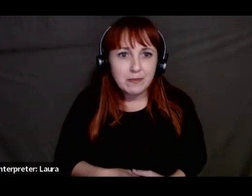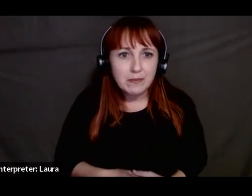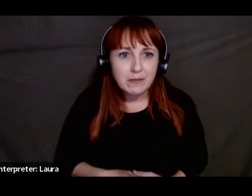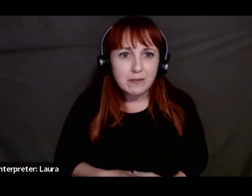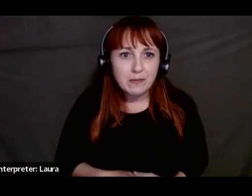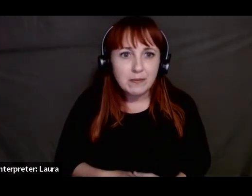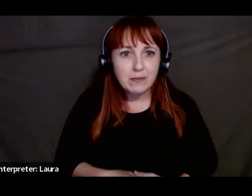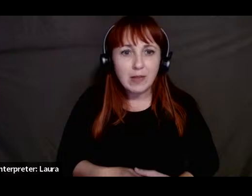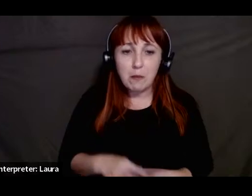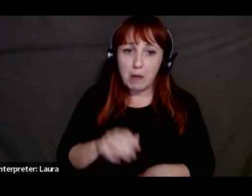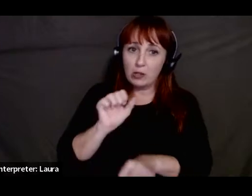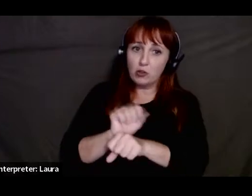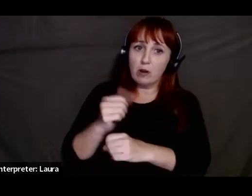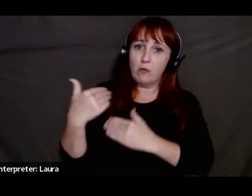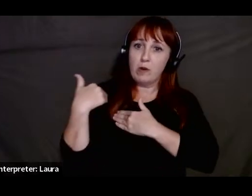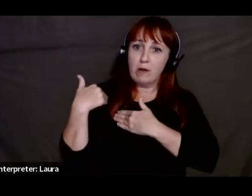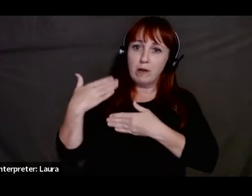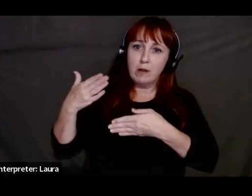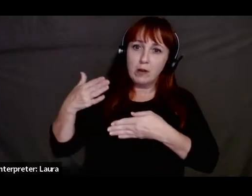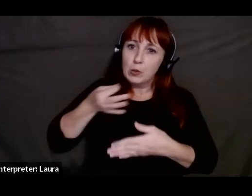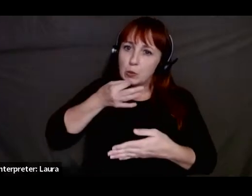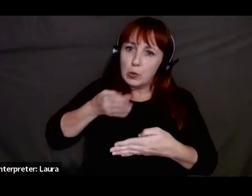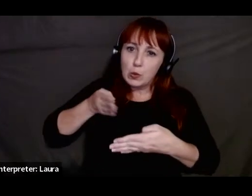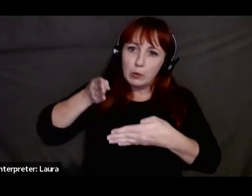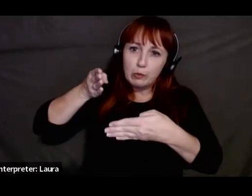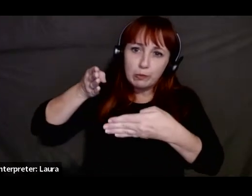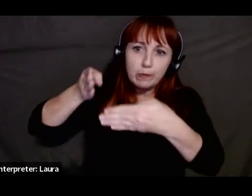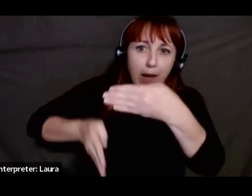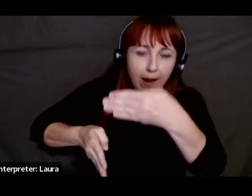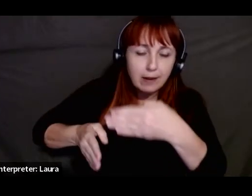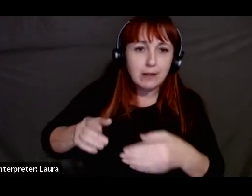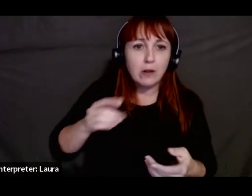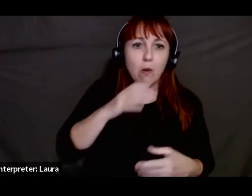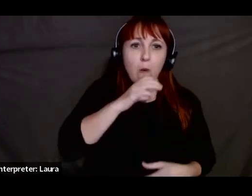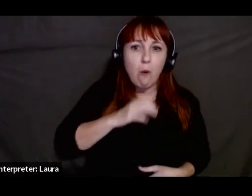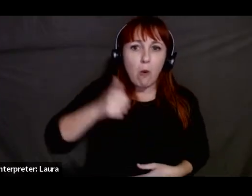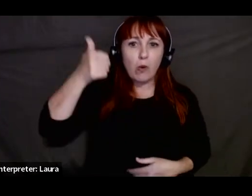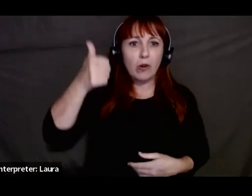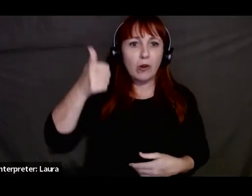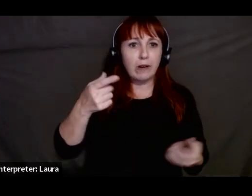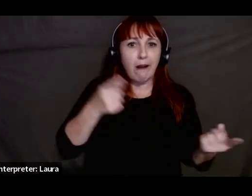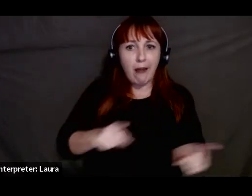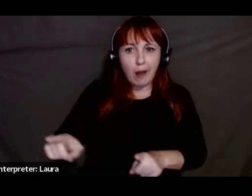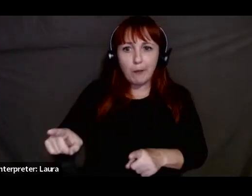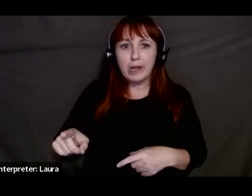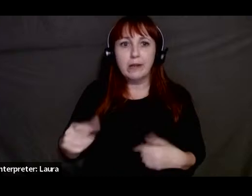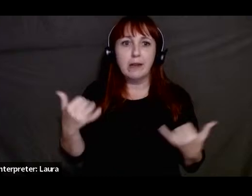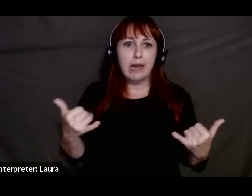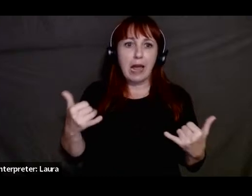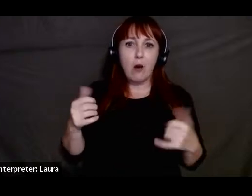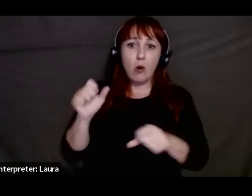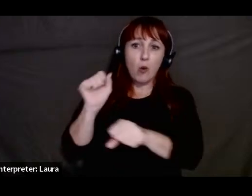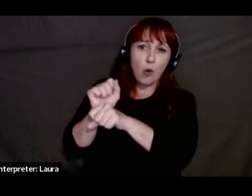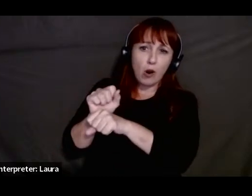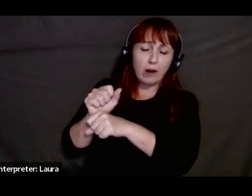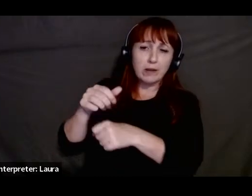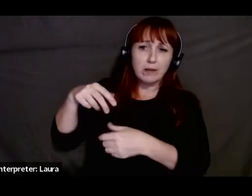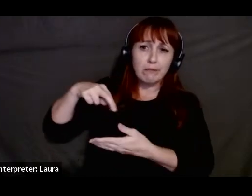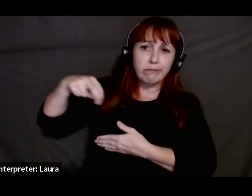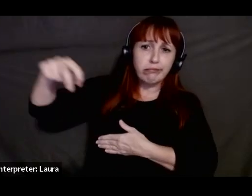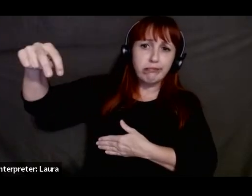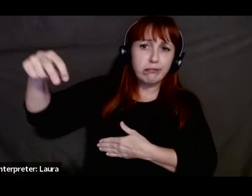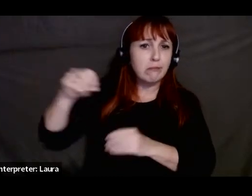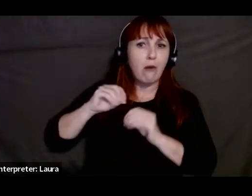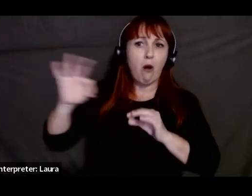to the end, you know, you get older, things happen. So I'm off the road, I'm in the admin position, but I'm gonna try and